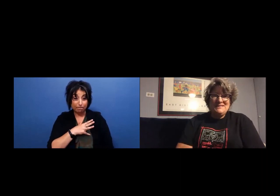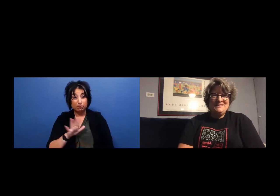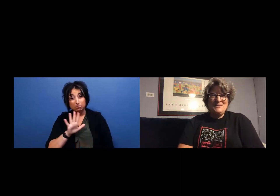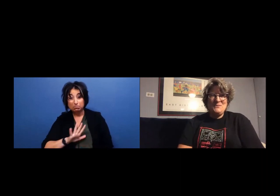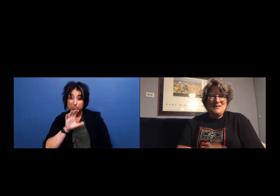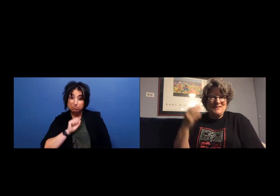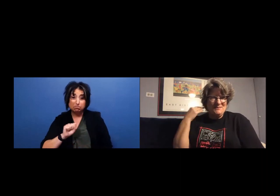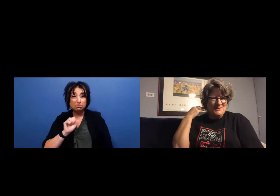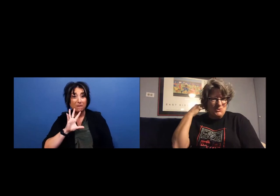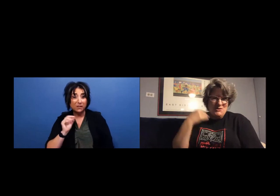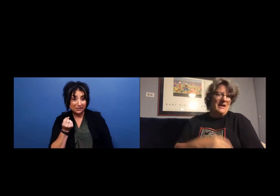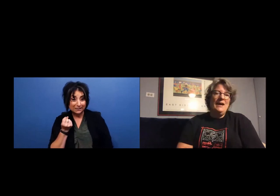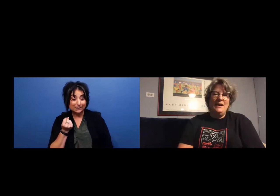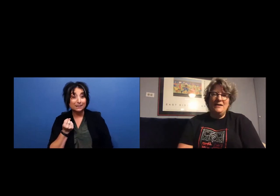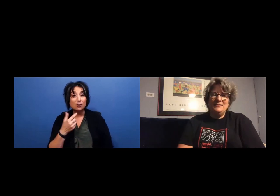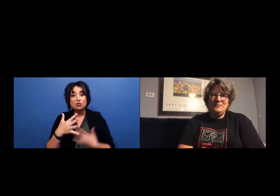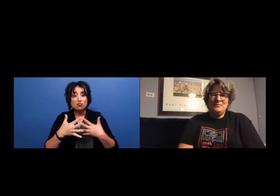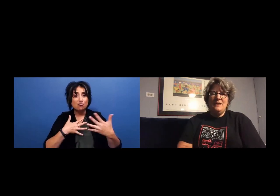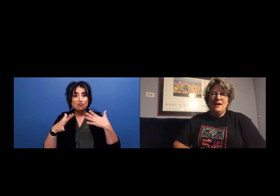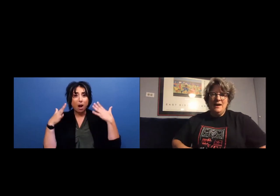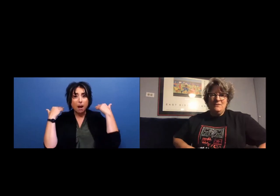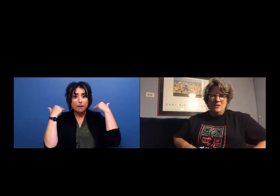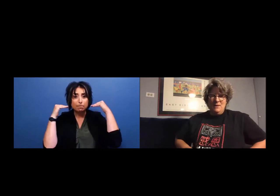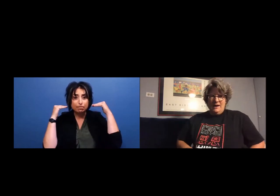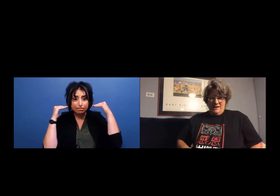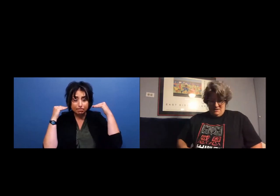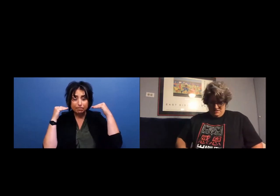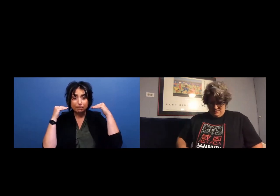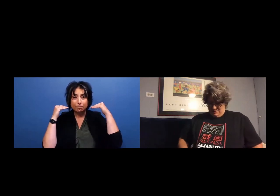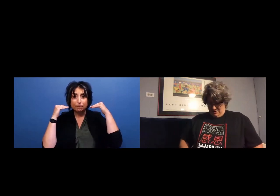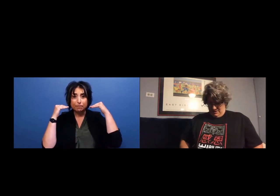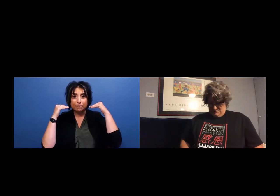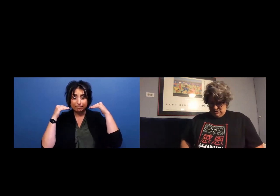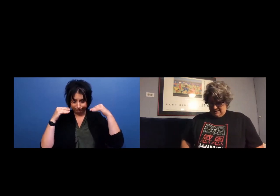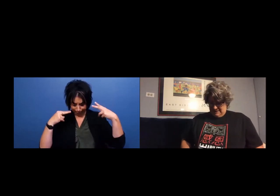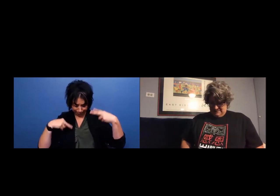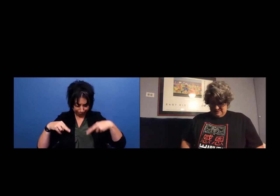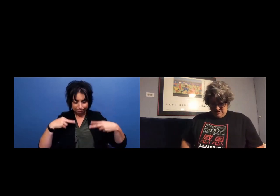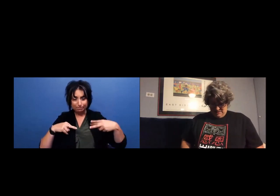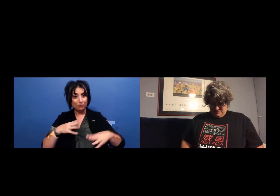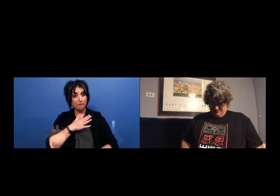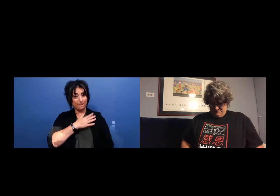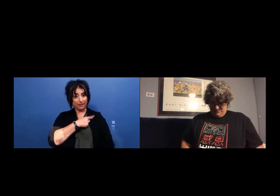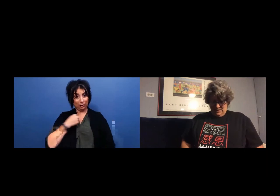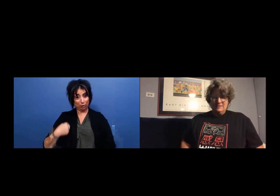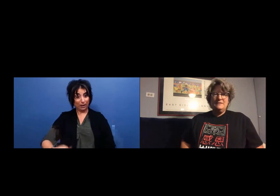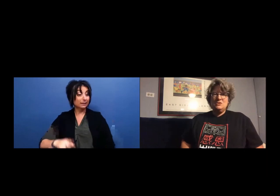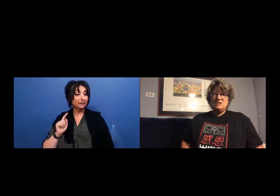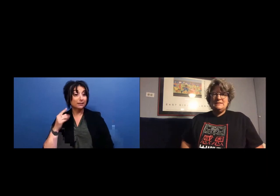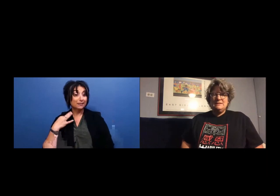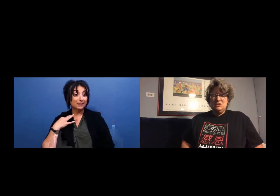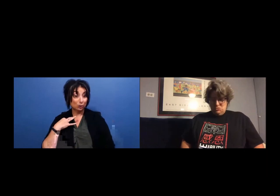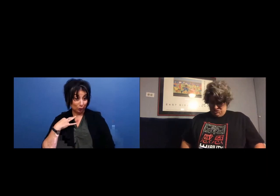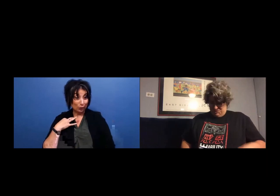50s with short gray hair. I have on my Chinese